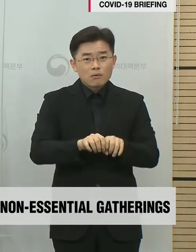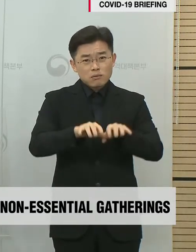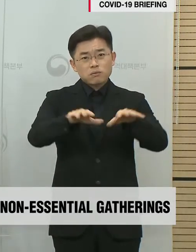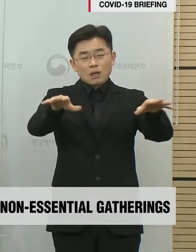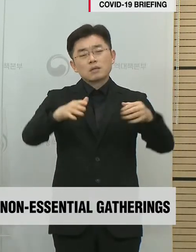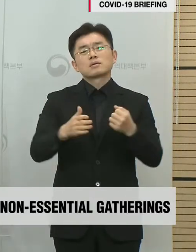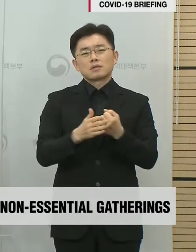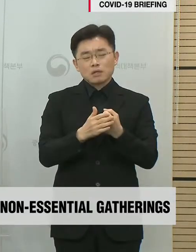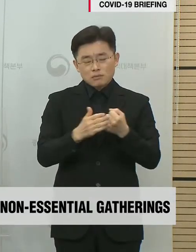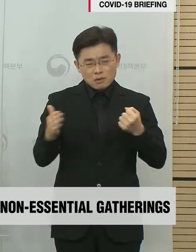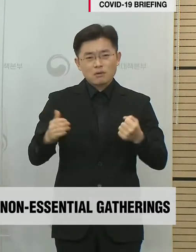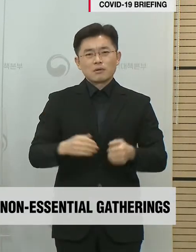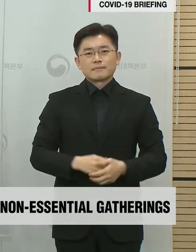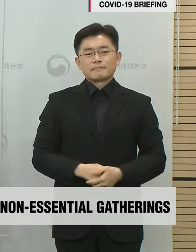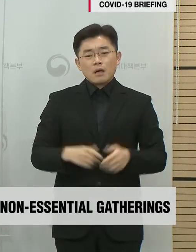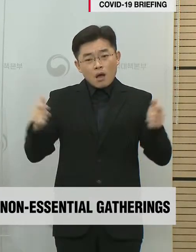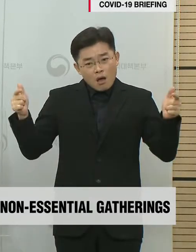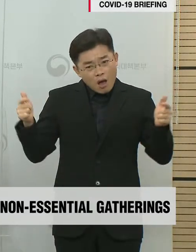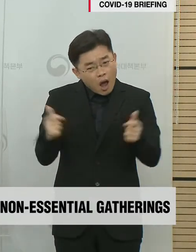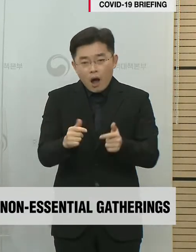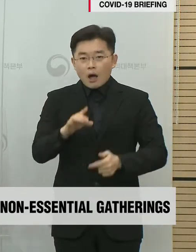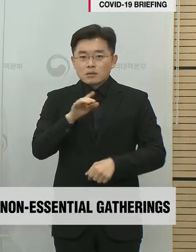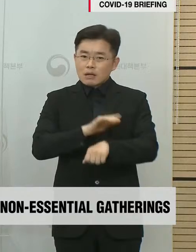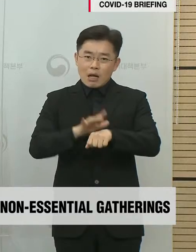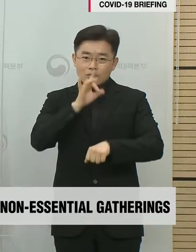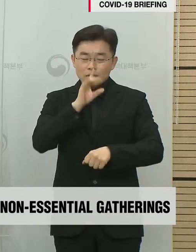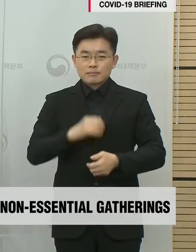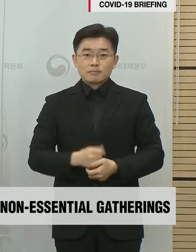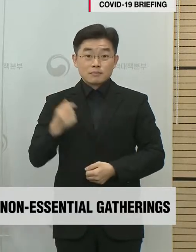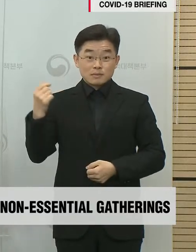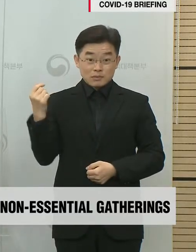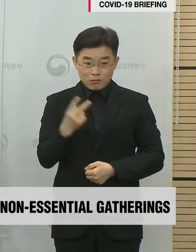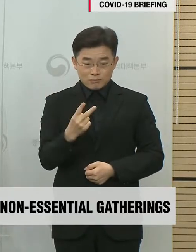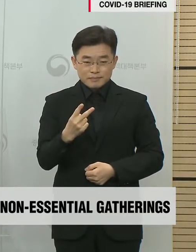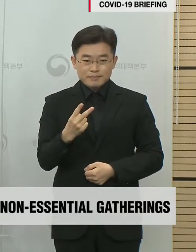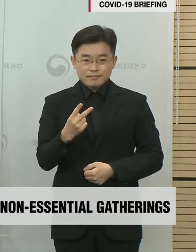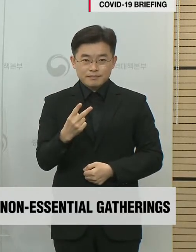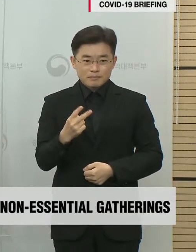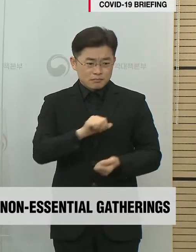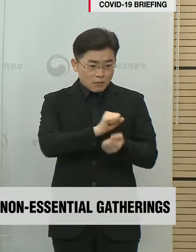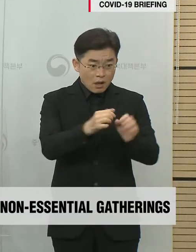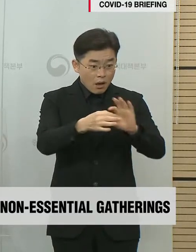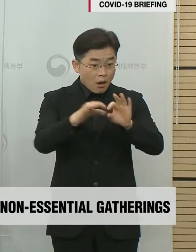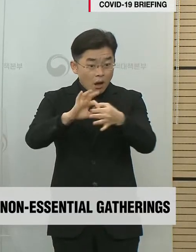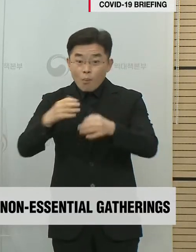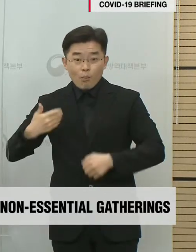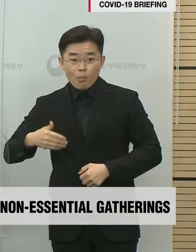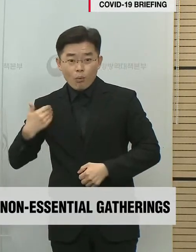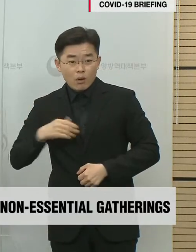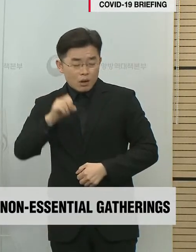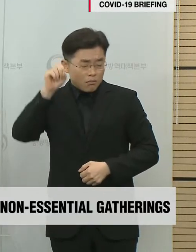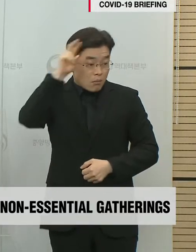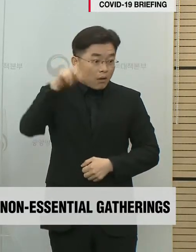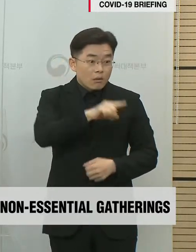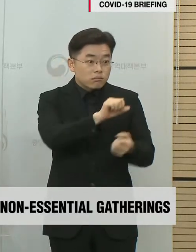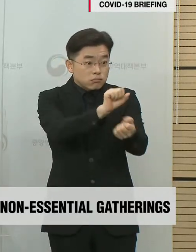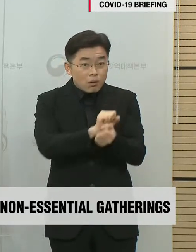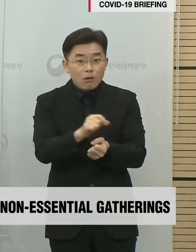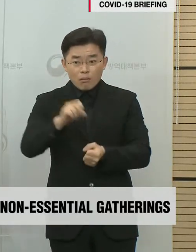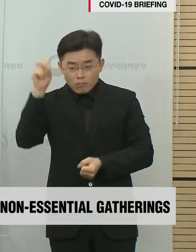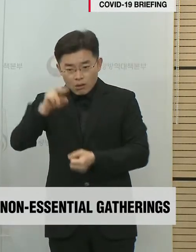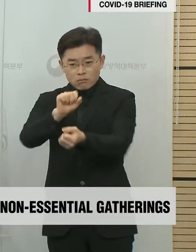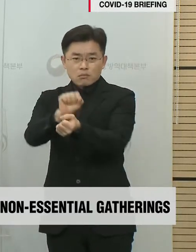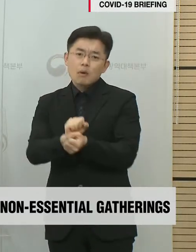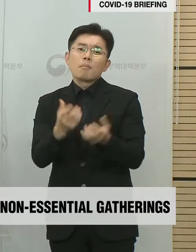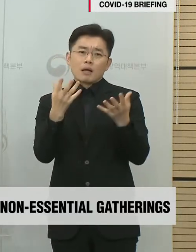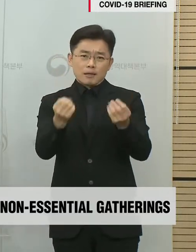cluster infections in the metropolitan area has created a large chains of transmissions and continued chains of transmissions, as well